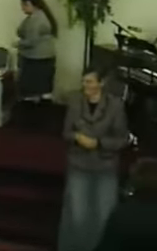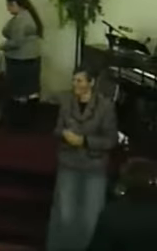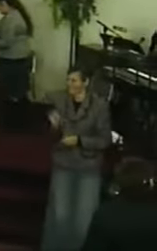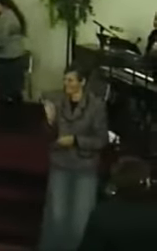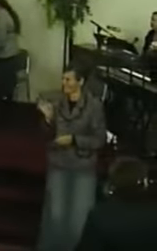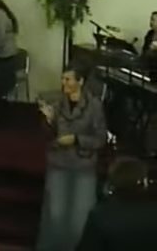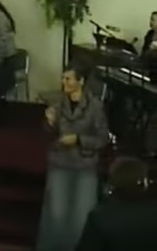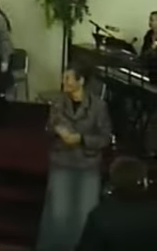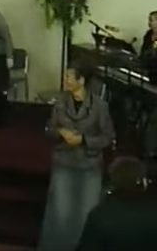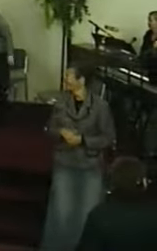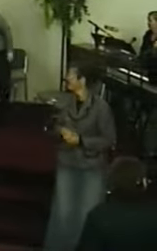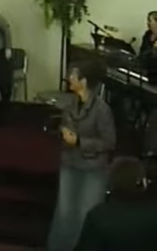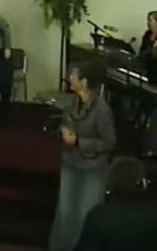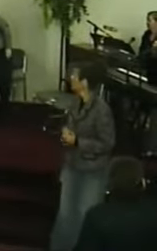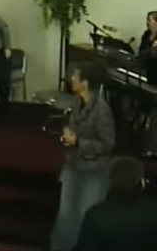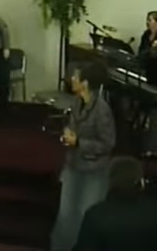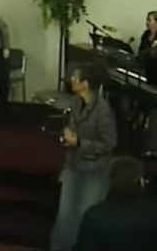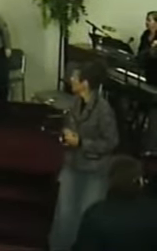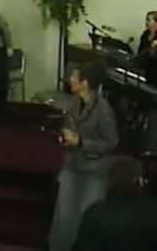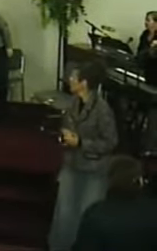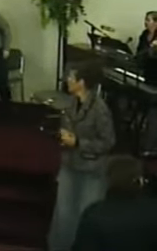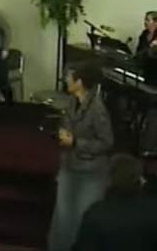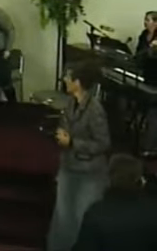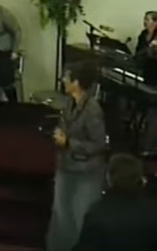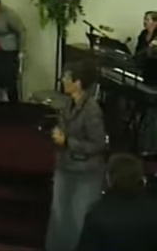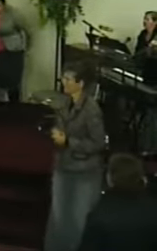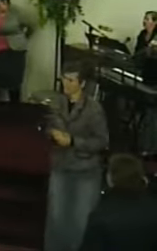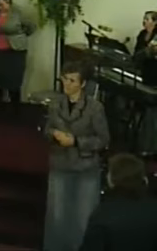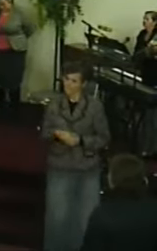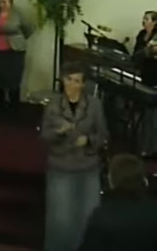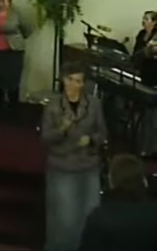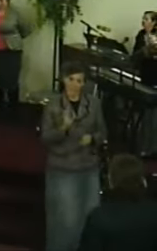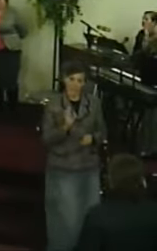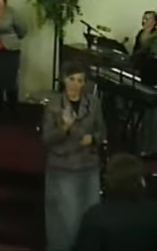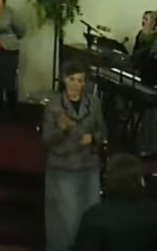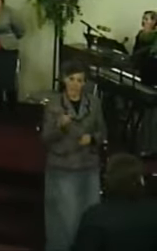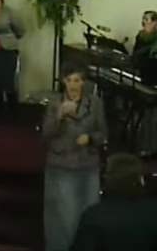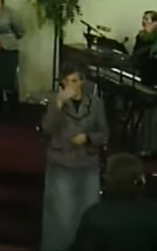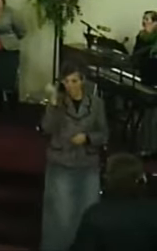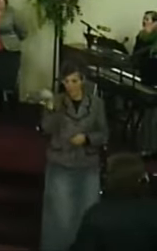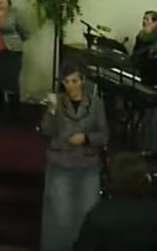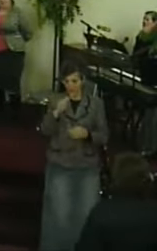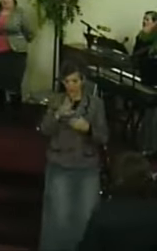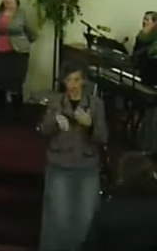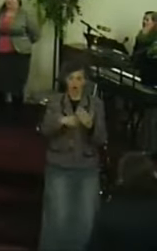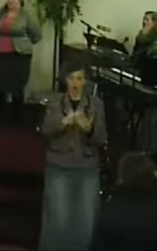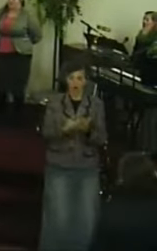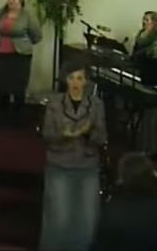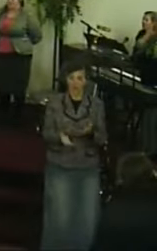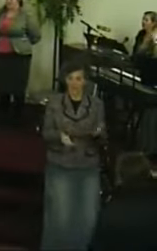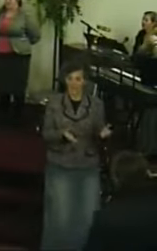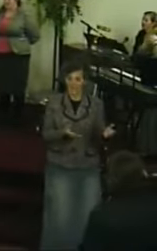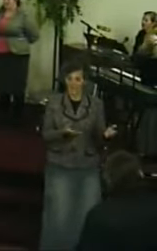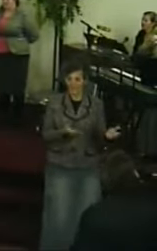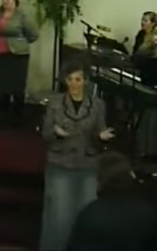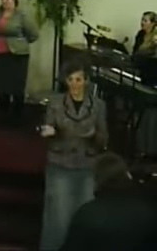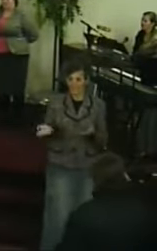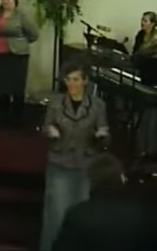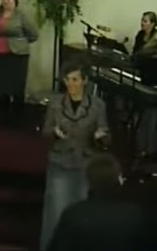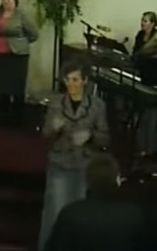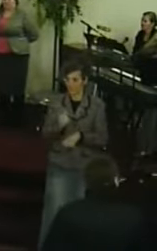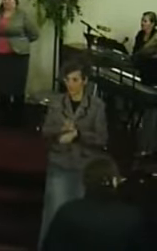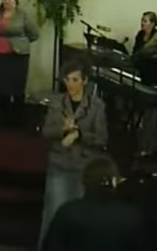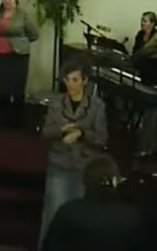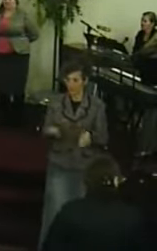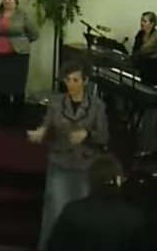So don't forget the schedule of activities. We're still busy here at this time of the year. And remember those that need to